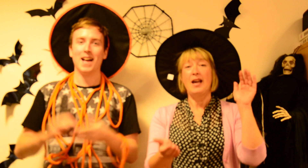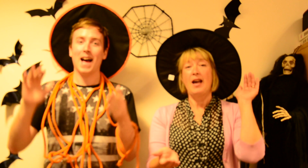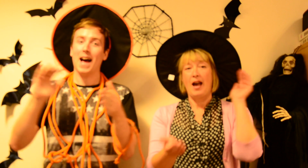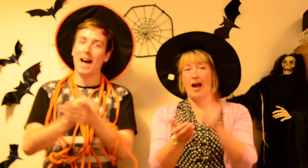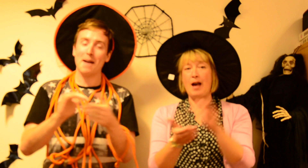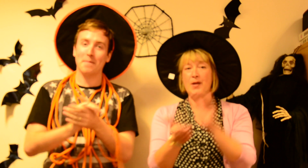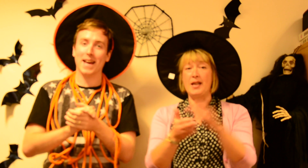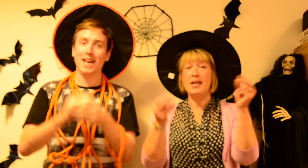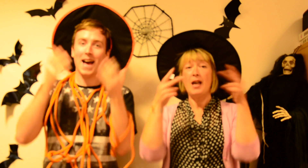Happy